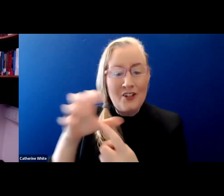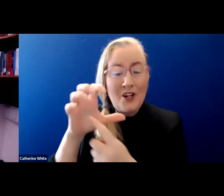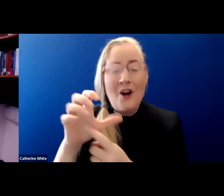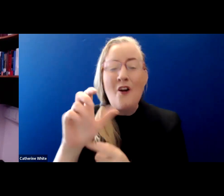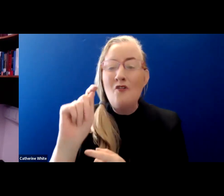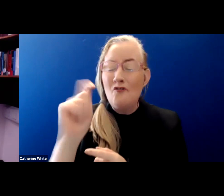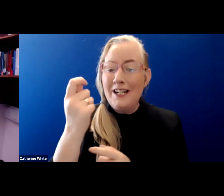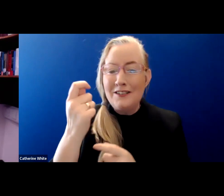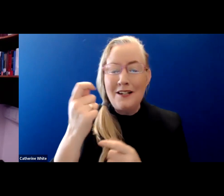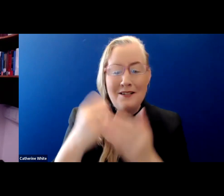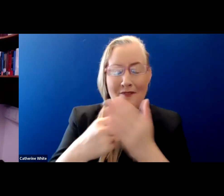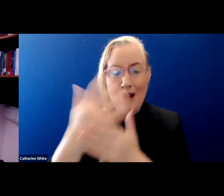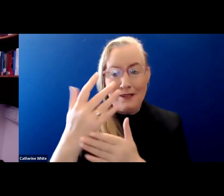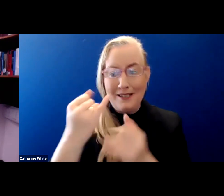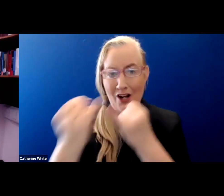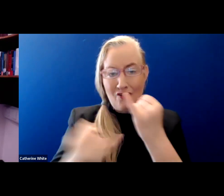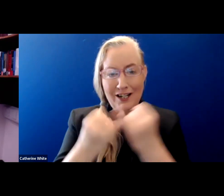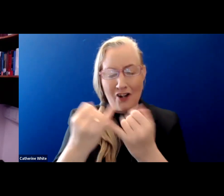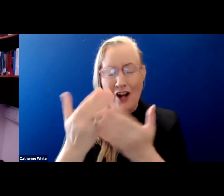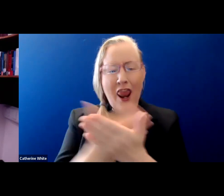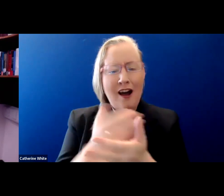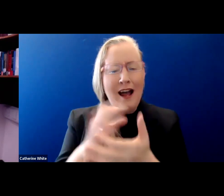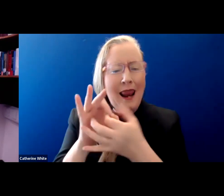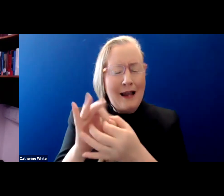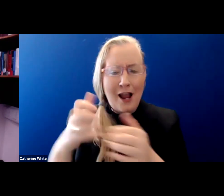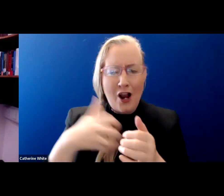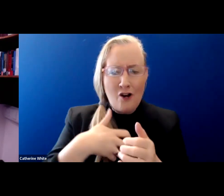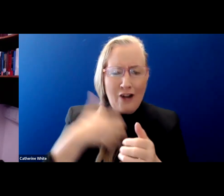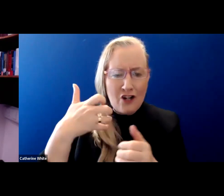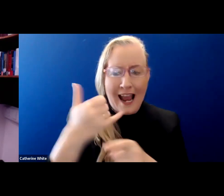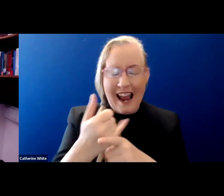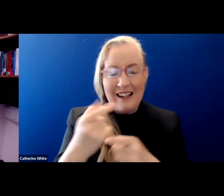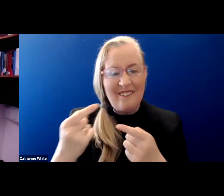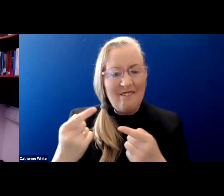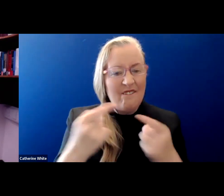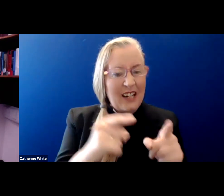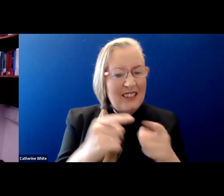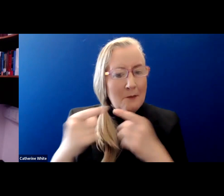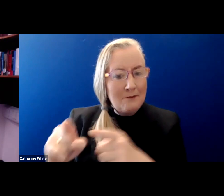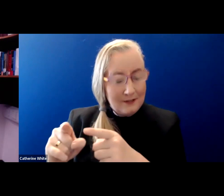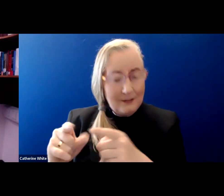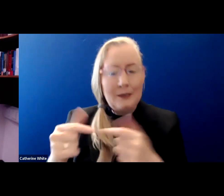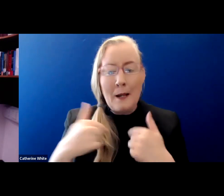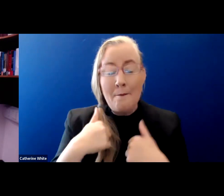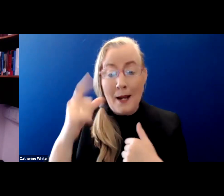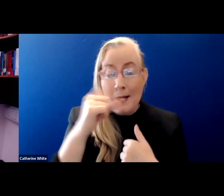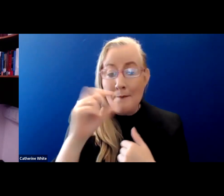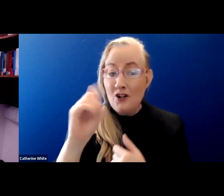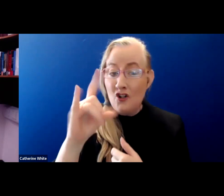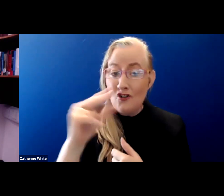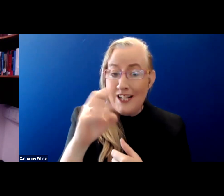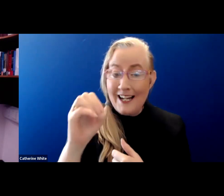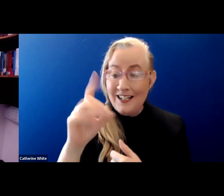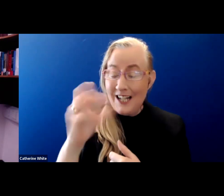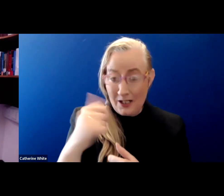developments in international law relating to aggression and its victims. My name is Professor Shane Darcy. I'm a member